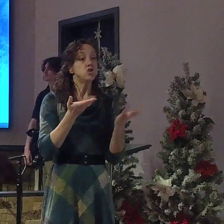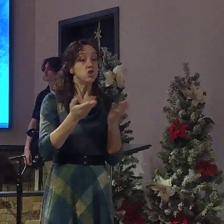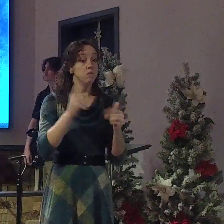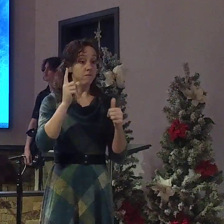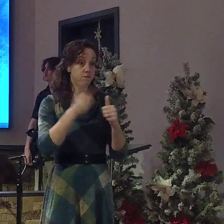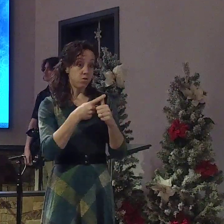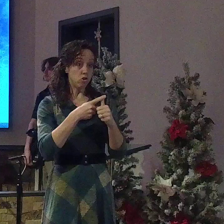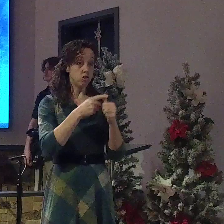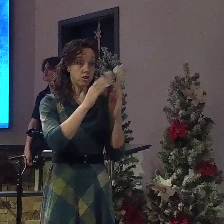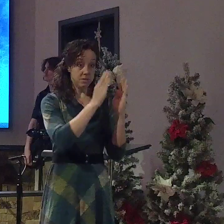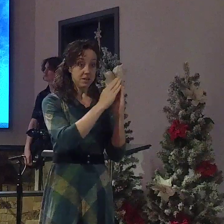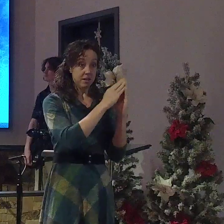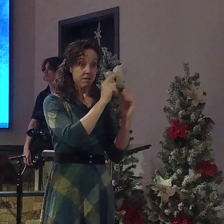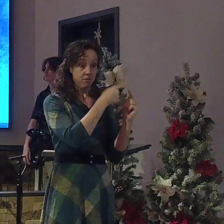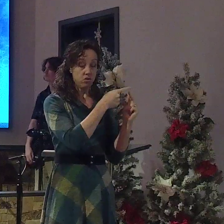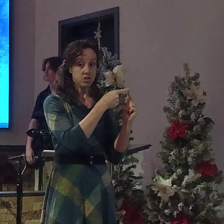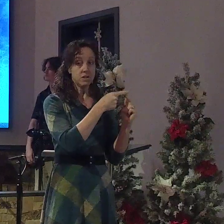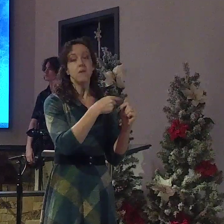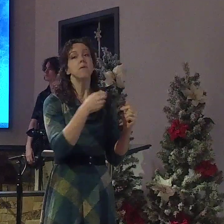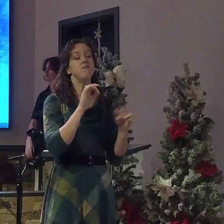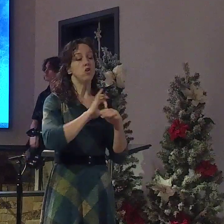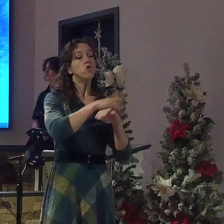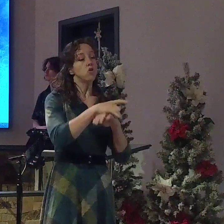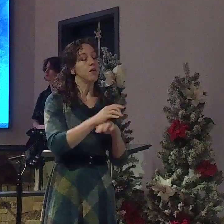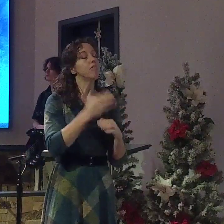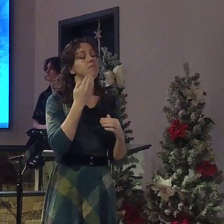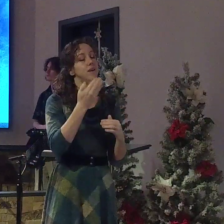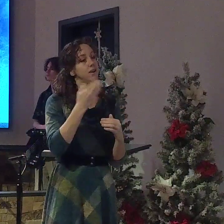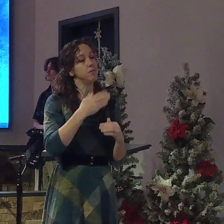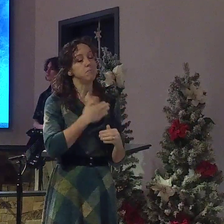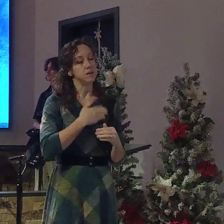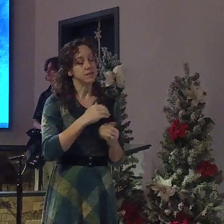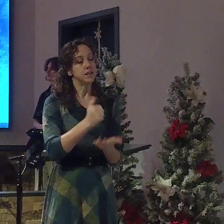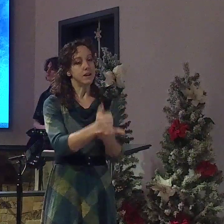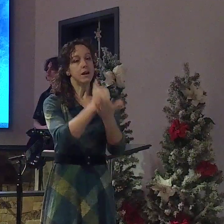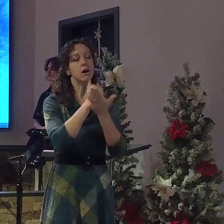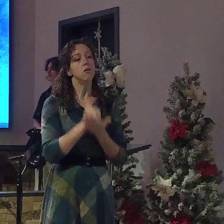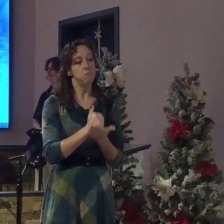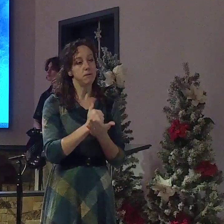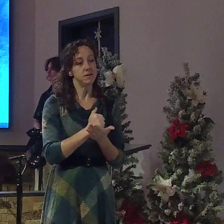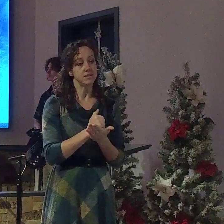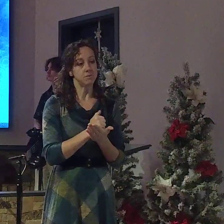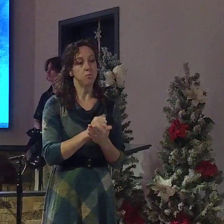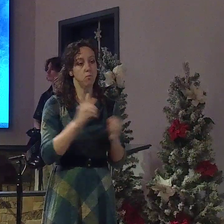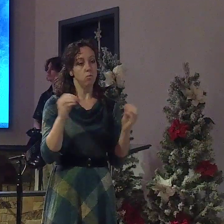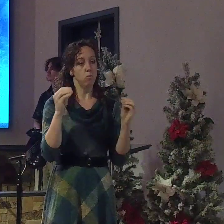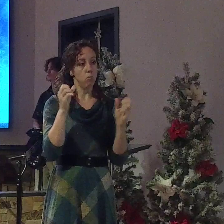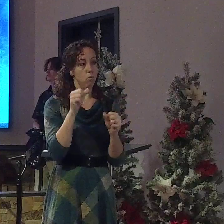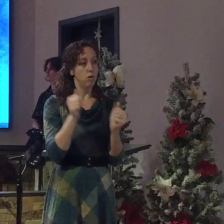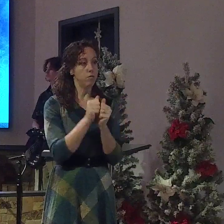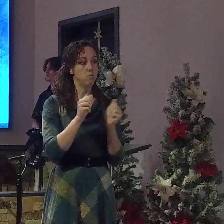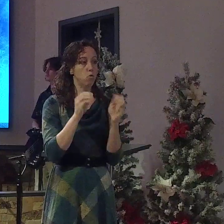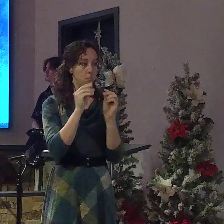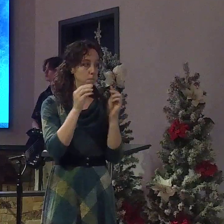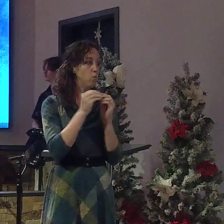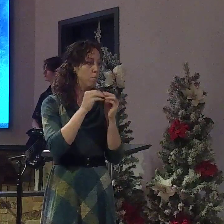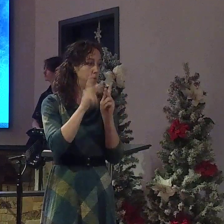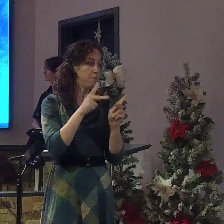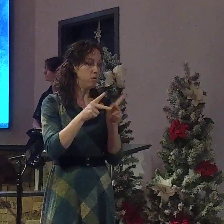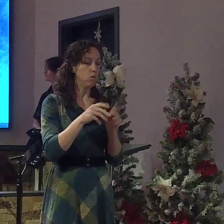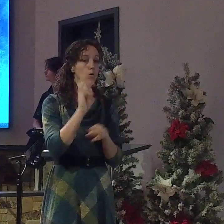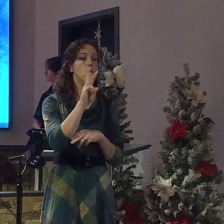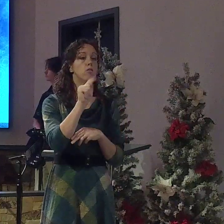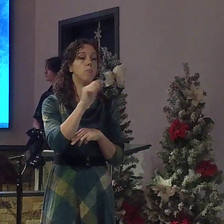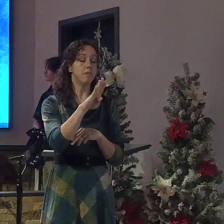everything, thank you. Your service is having an eternal impact for Jesus. And that is such a blessing. So